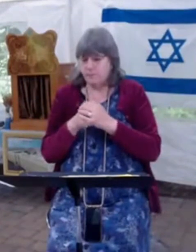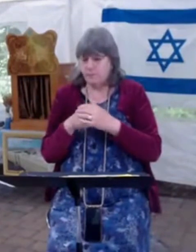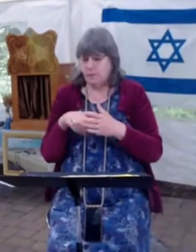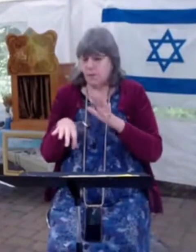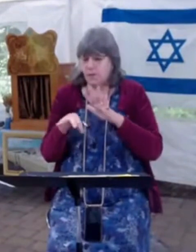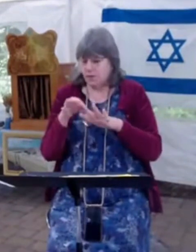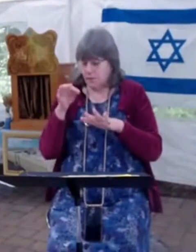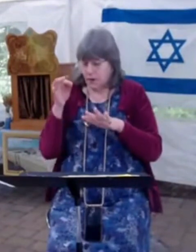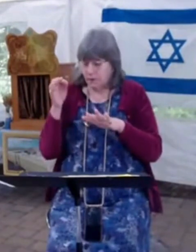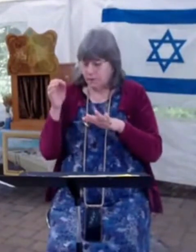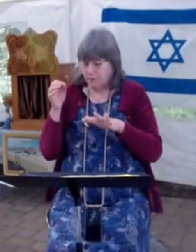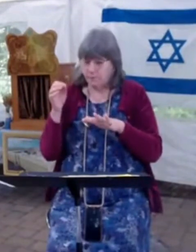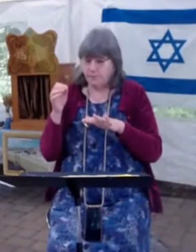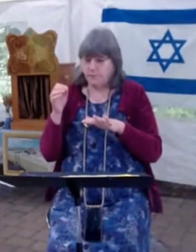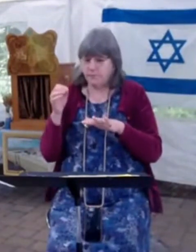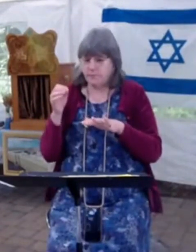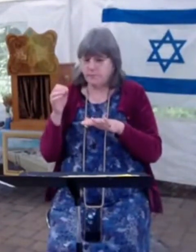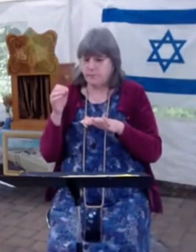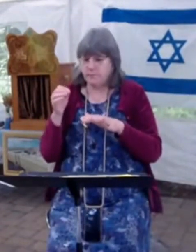to